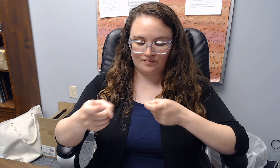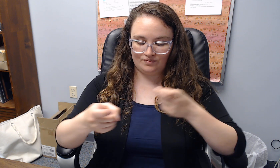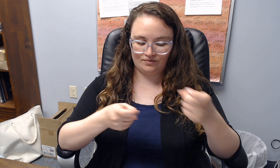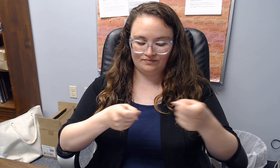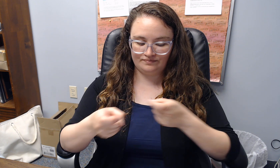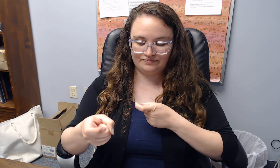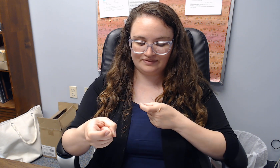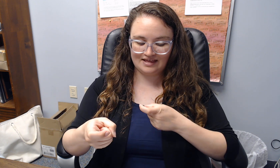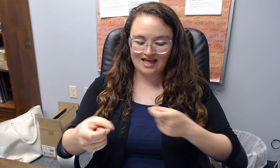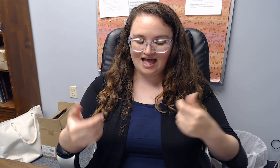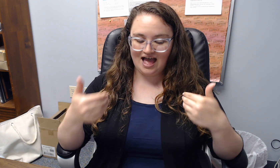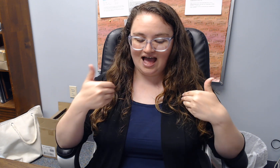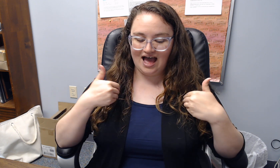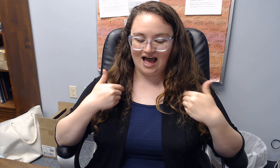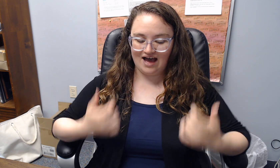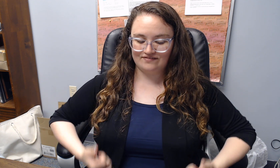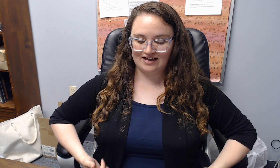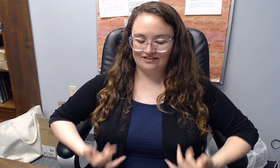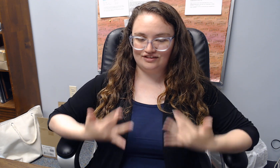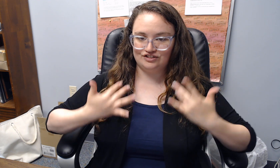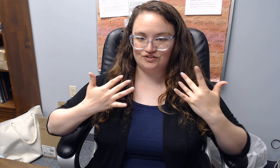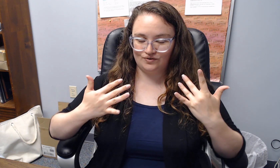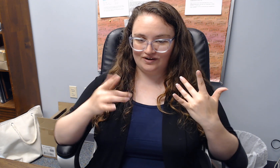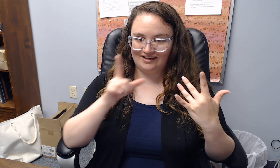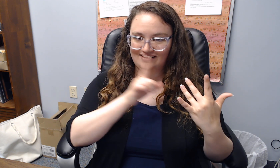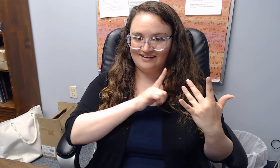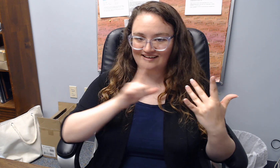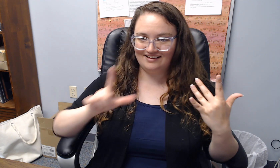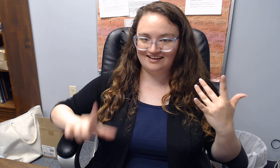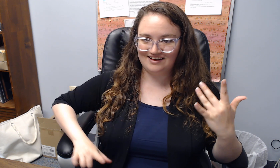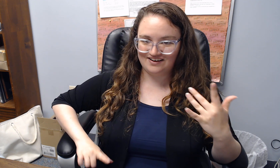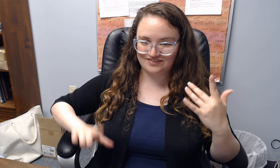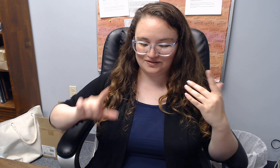untamable. I've got the joy of the Lord.